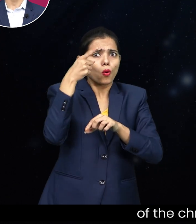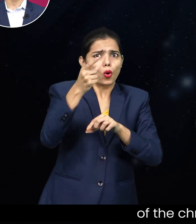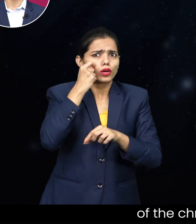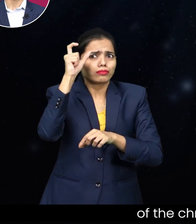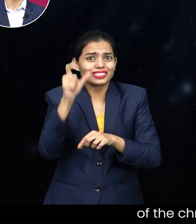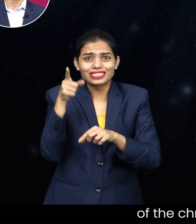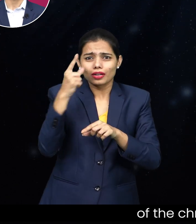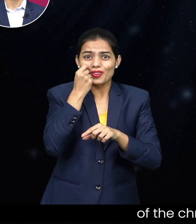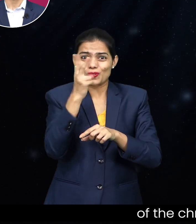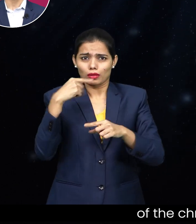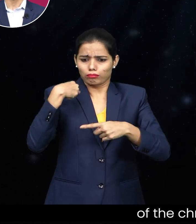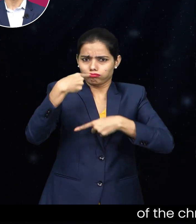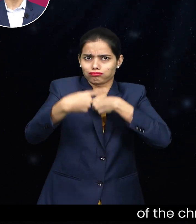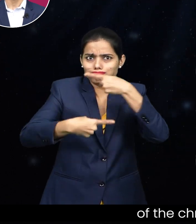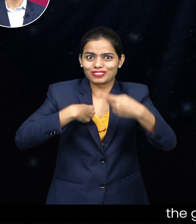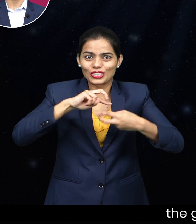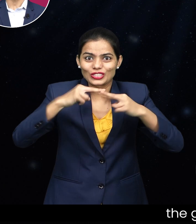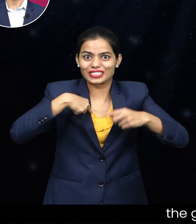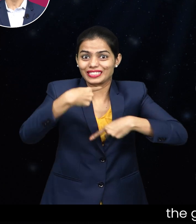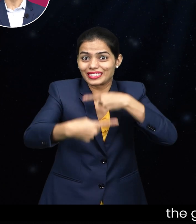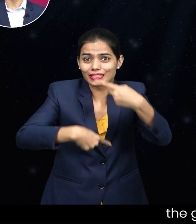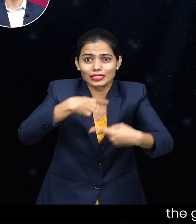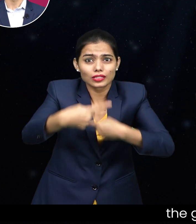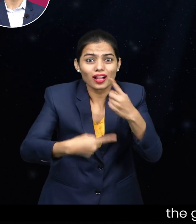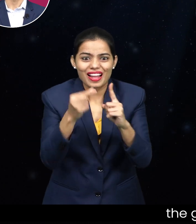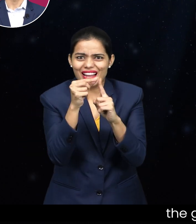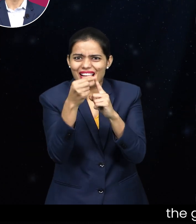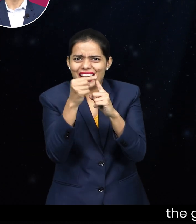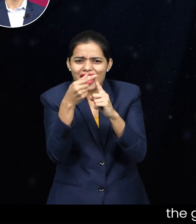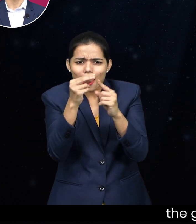the chromosomes carrying the genetic material.